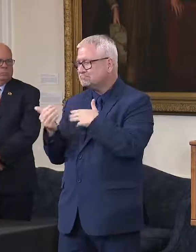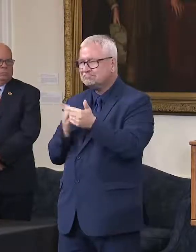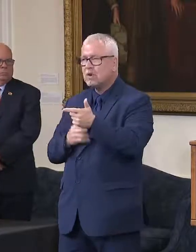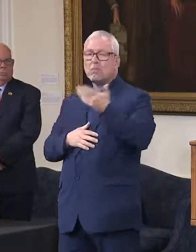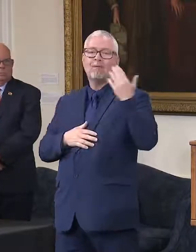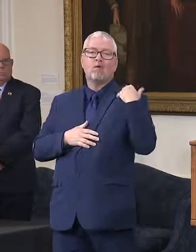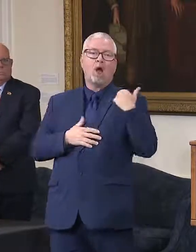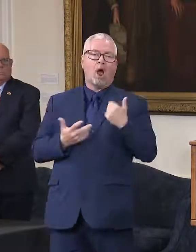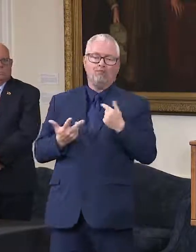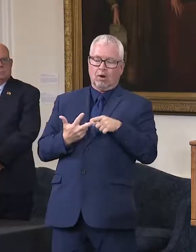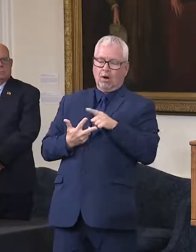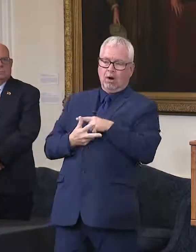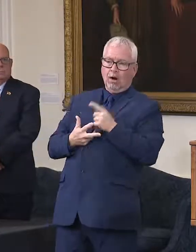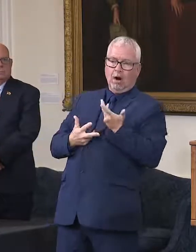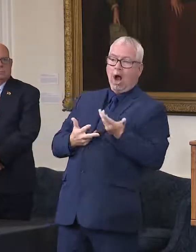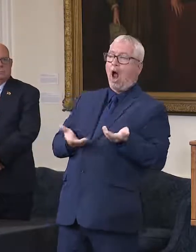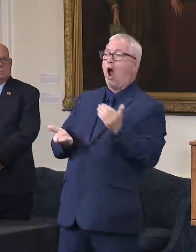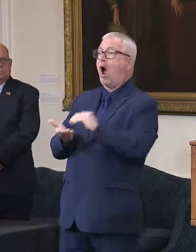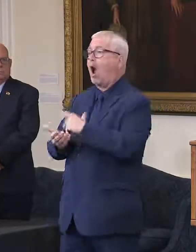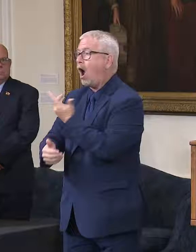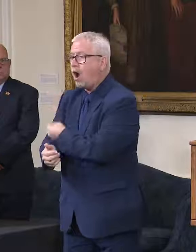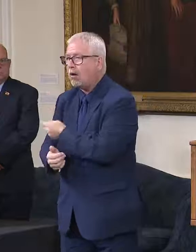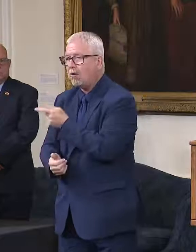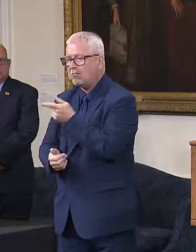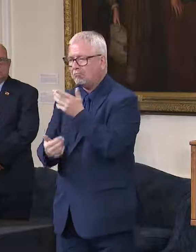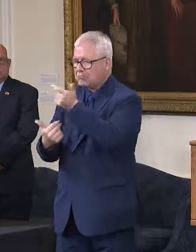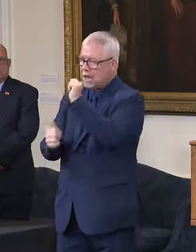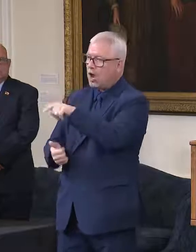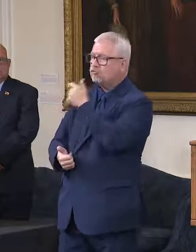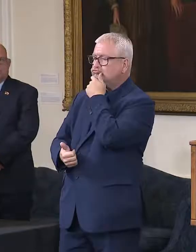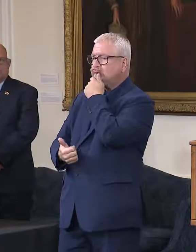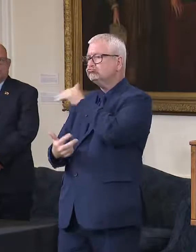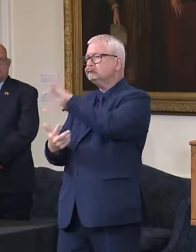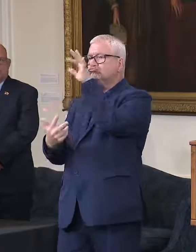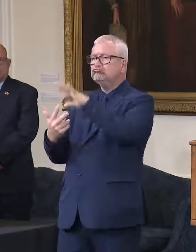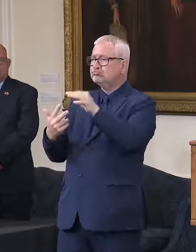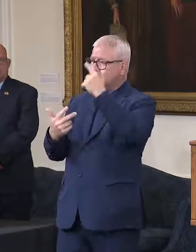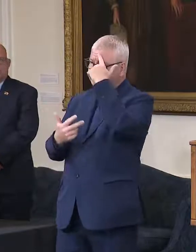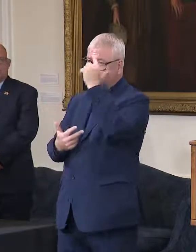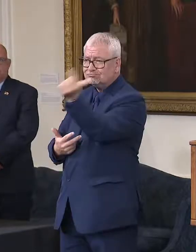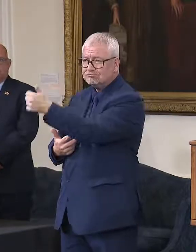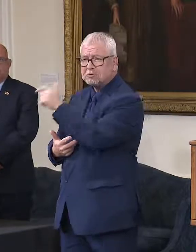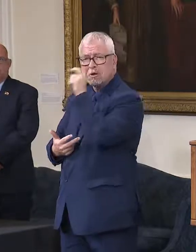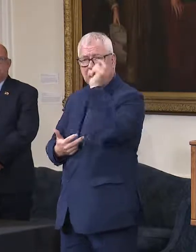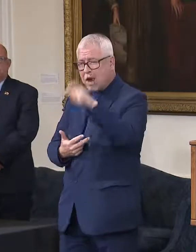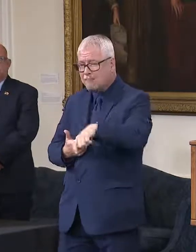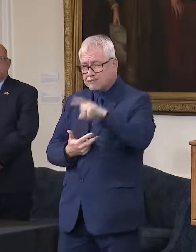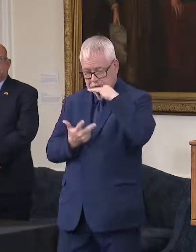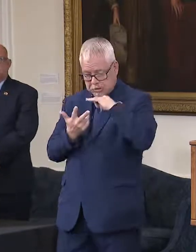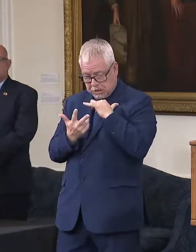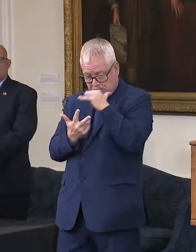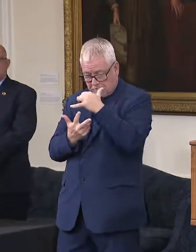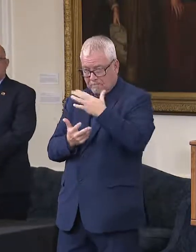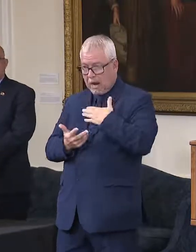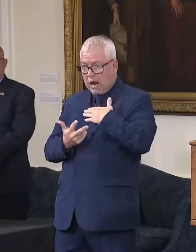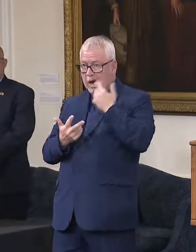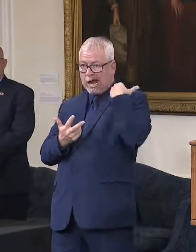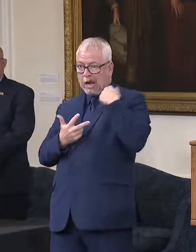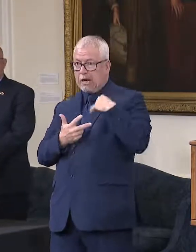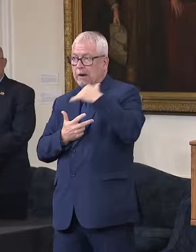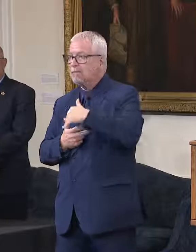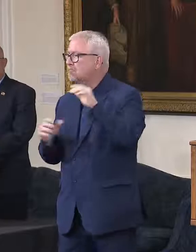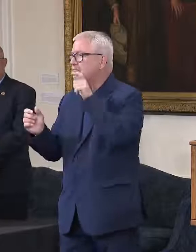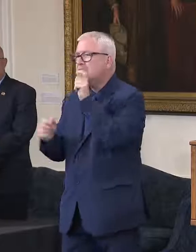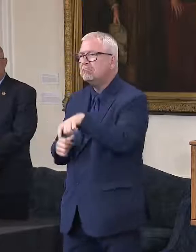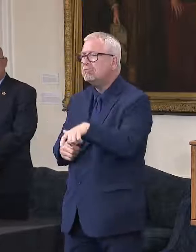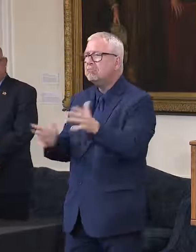which vaccine they want for a booster, even if it is different from what they received initially. And to further help, as the